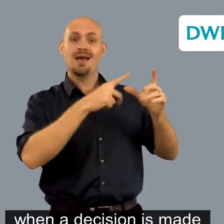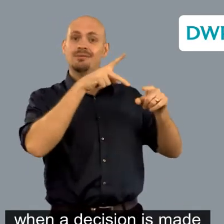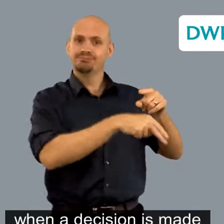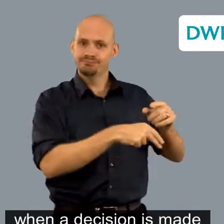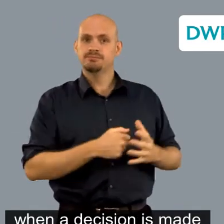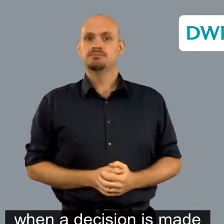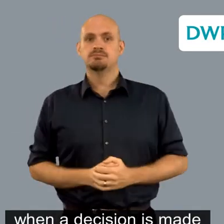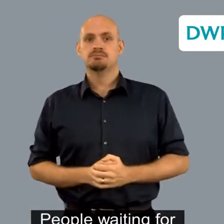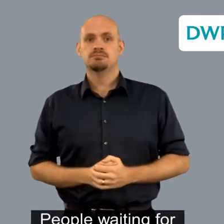claim.